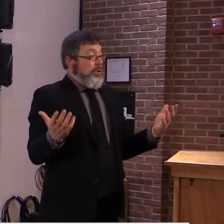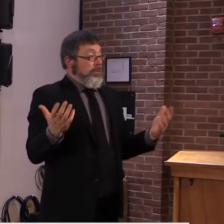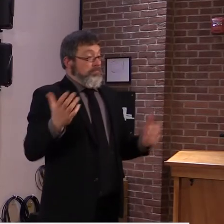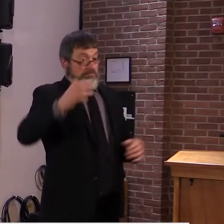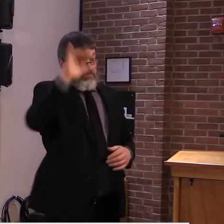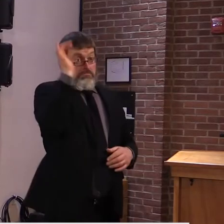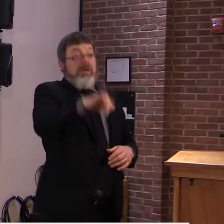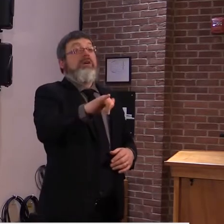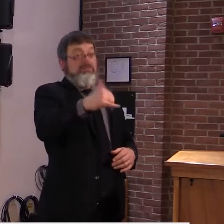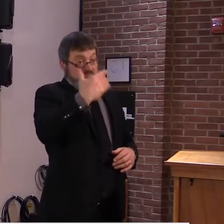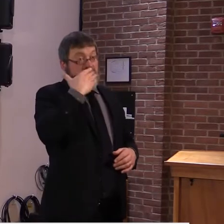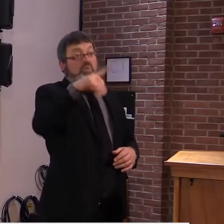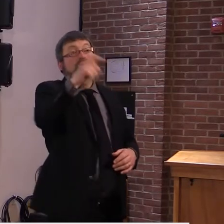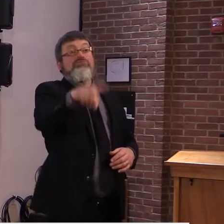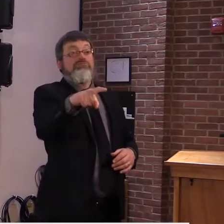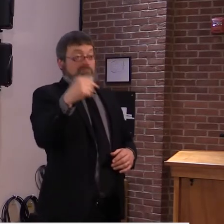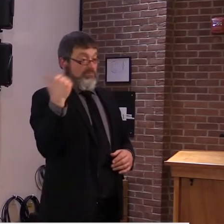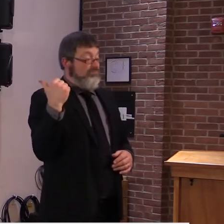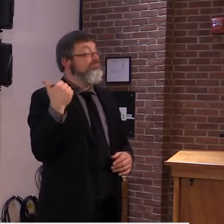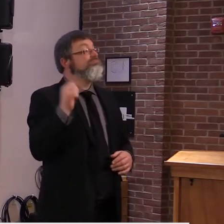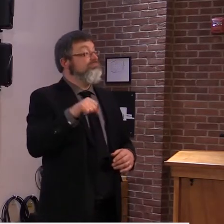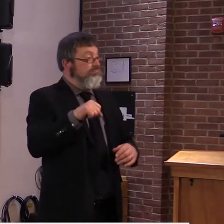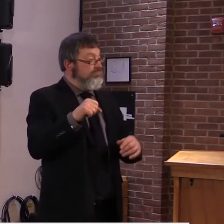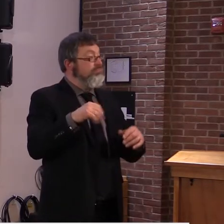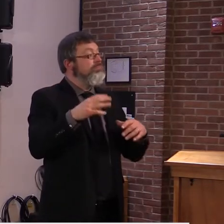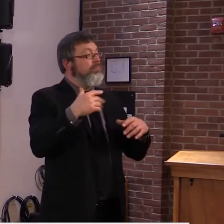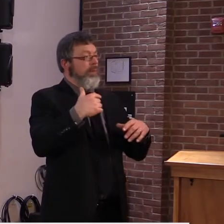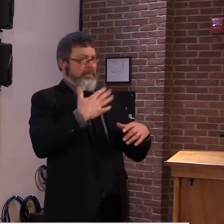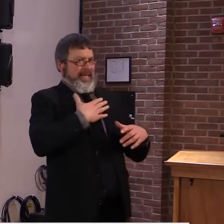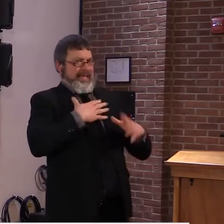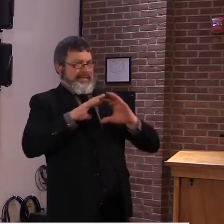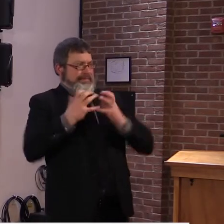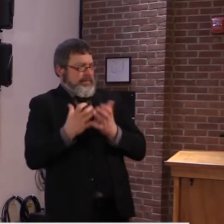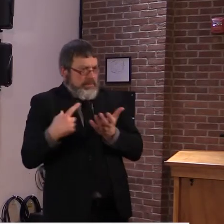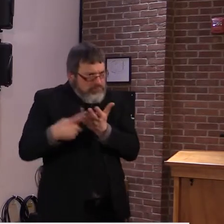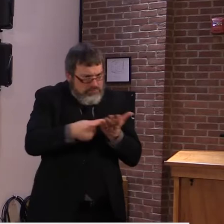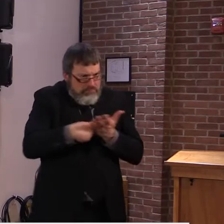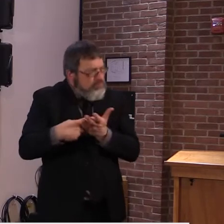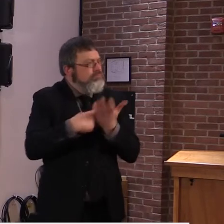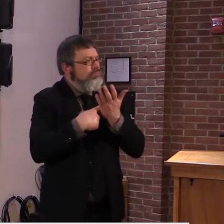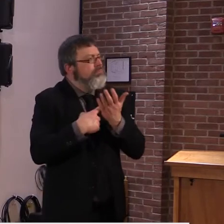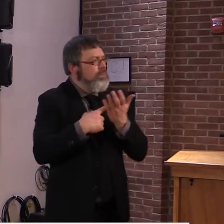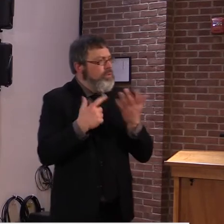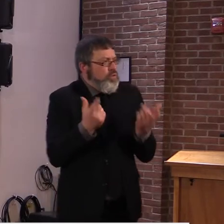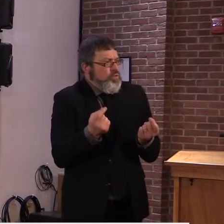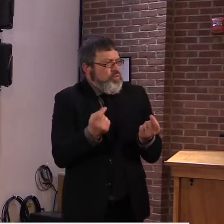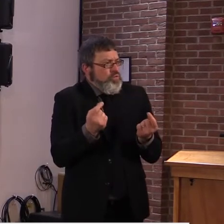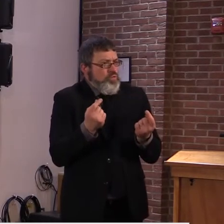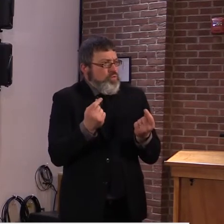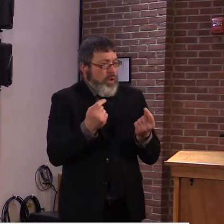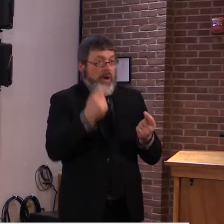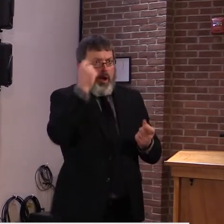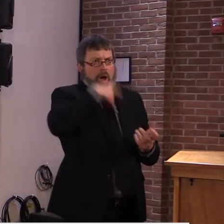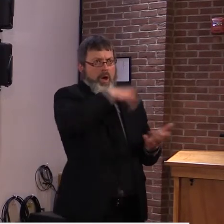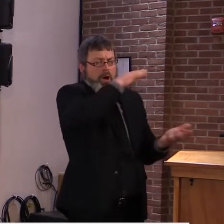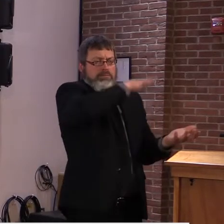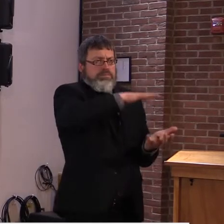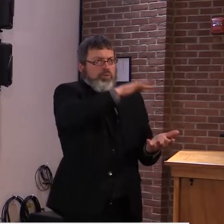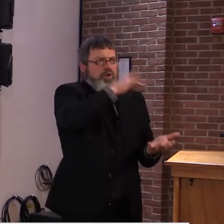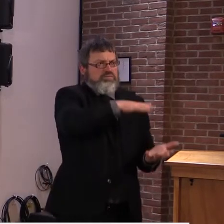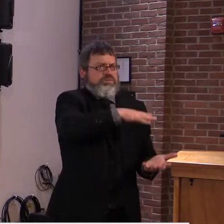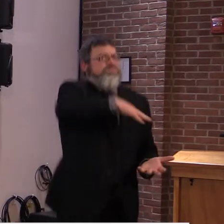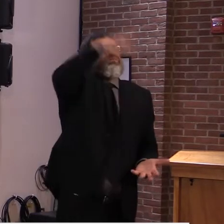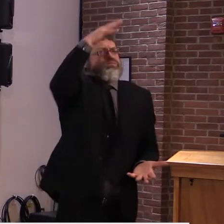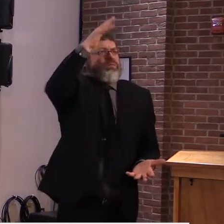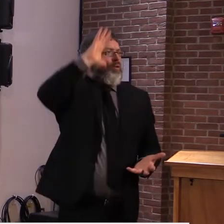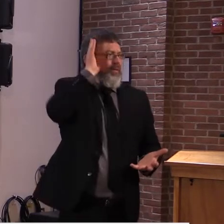vaccine is more available and as these larger priority groups come into play. how to effectively and efficiently and